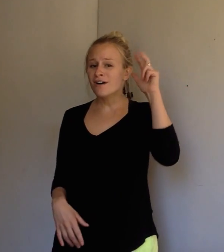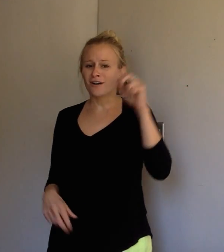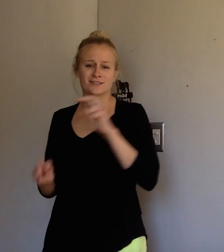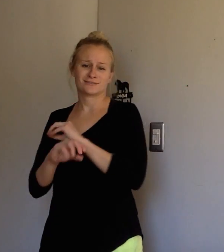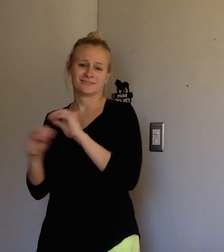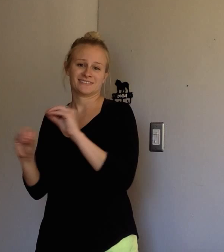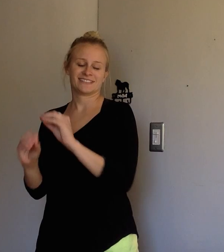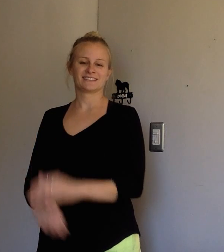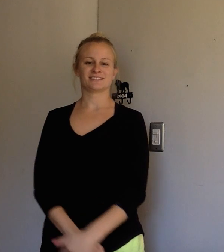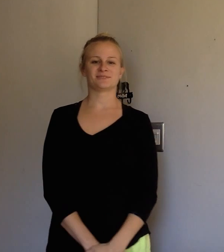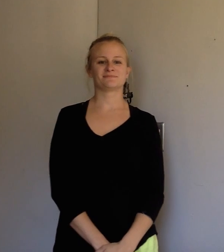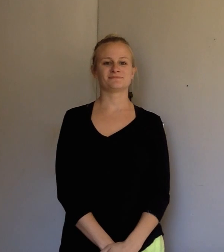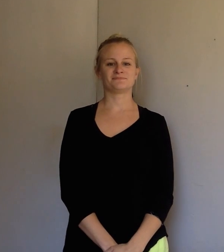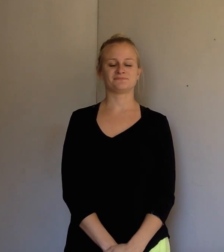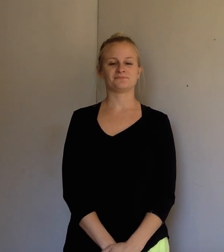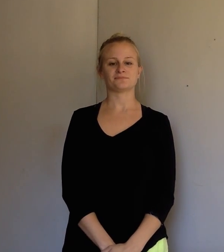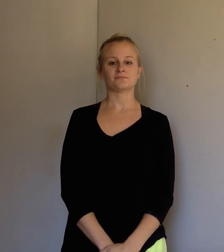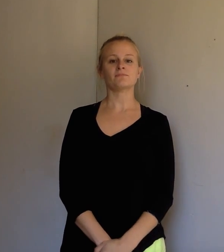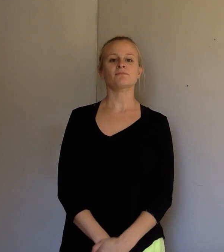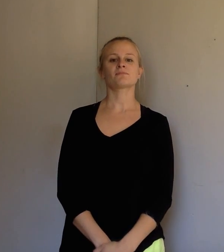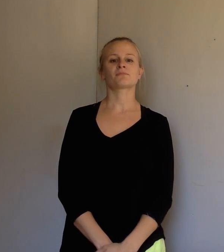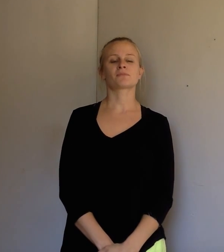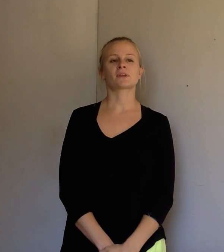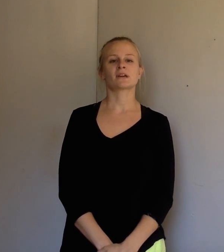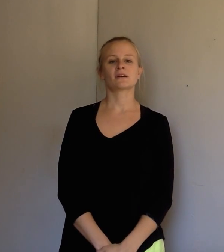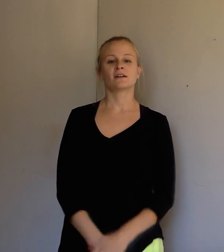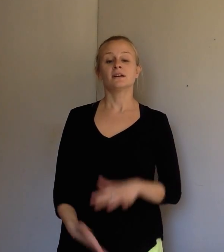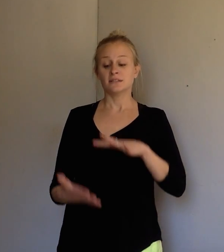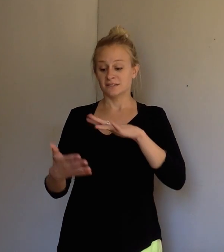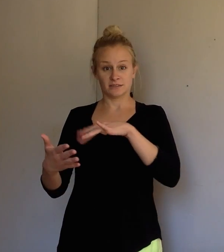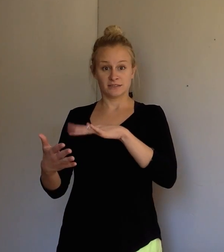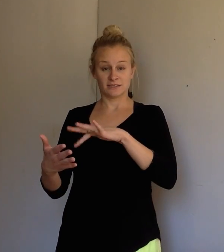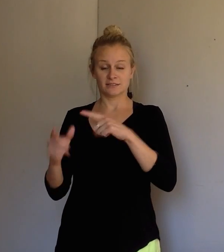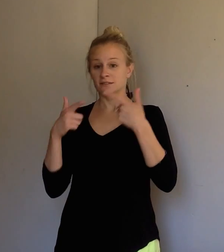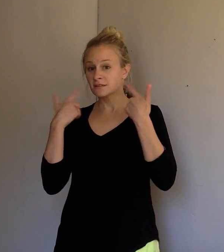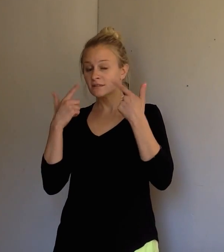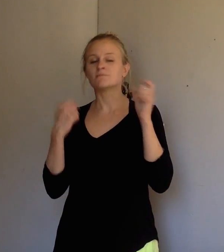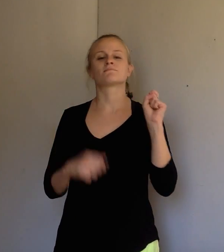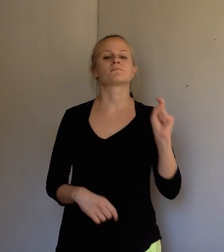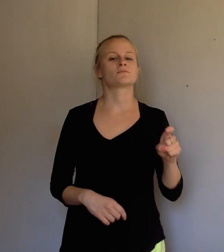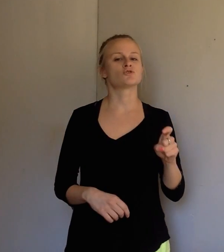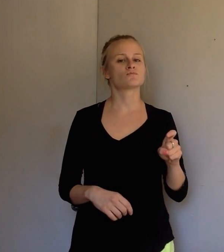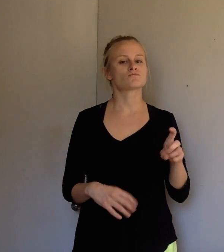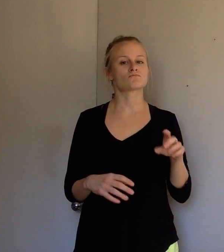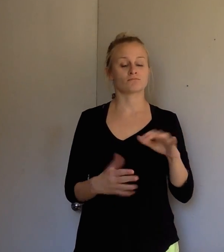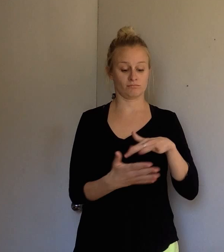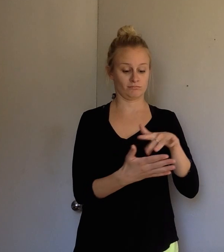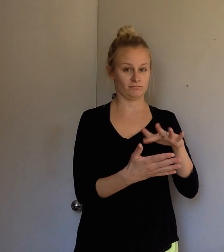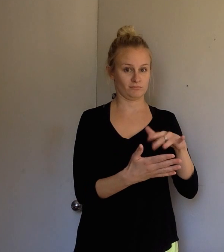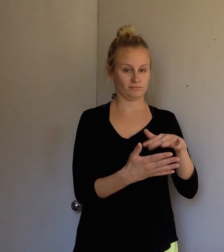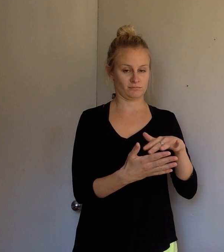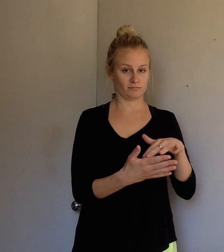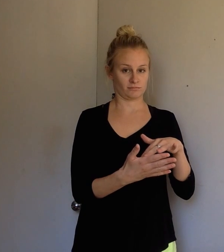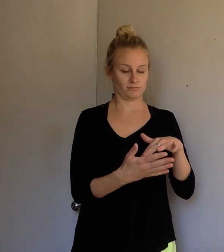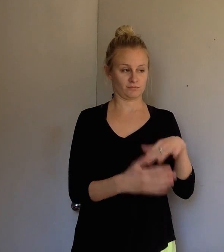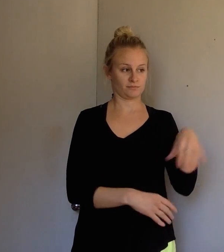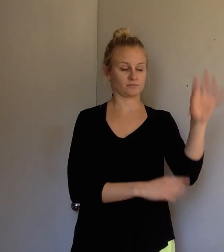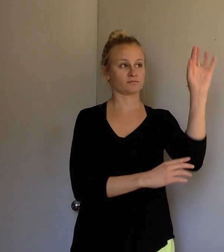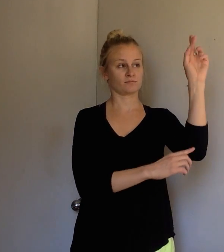to look at a part of the body that psychologists and neuroscientists don't normally spend very much time looking at, which is the rib cage. And it doesn't seem terribly exciting, but actually, you're all